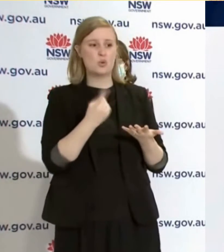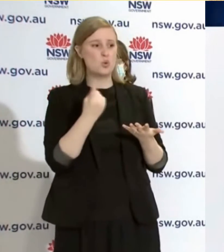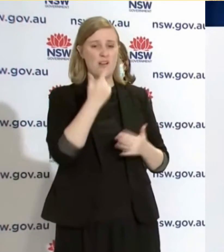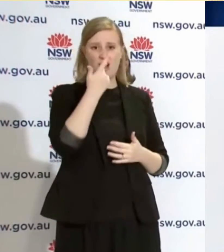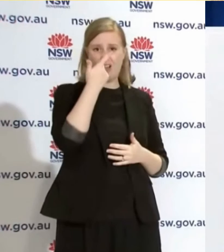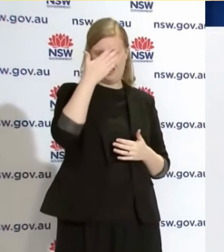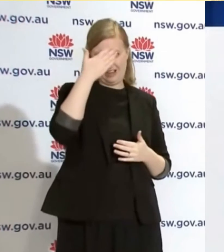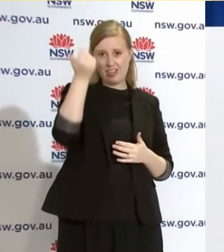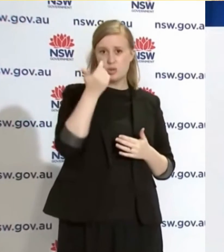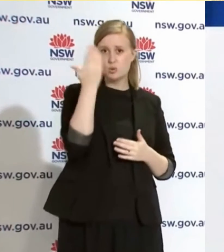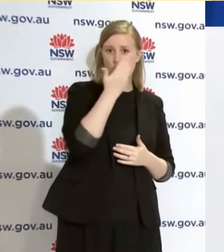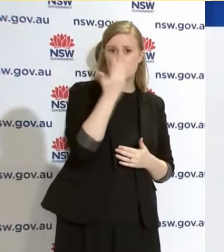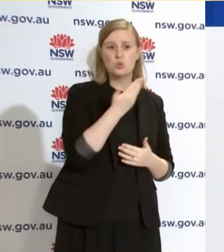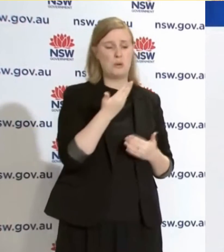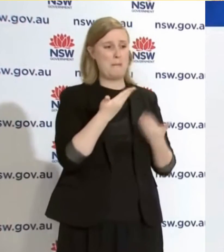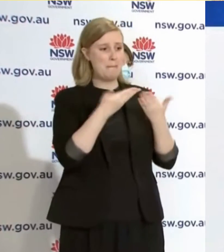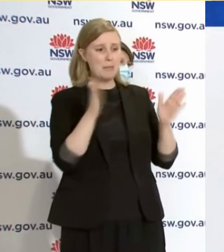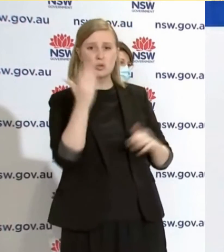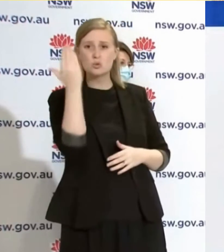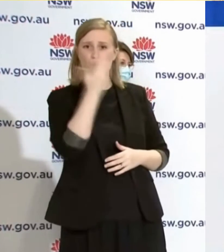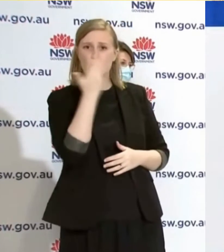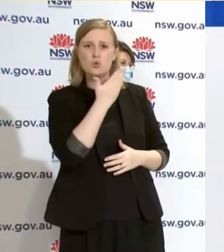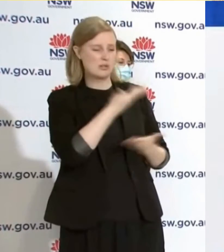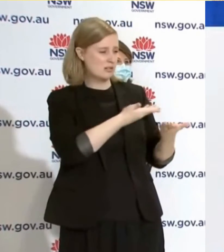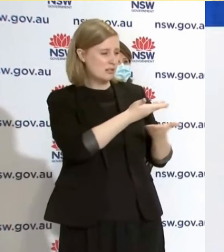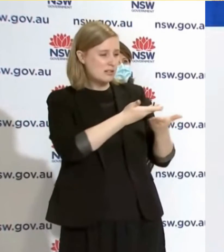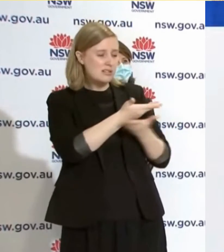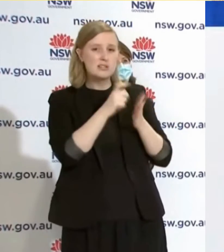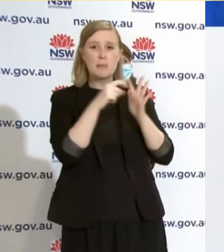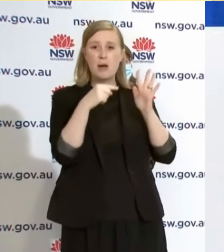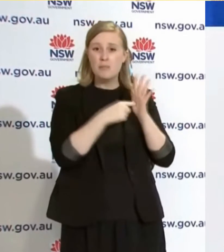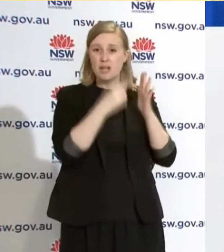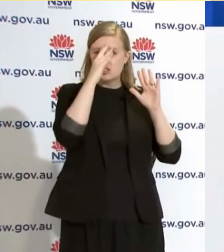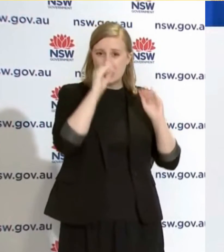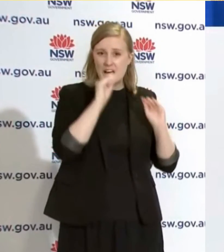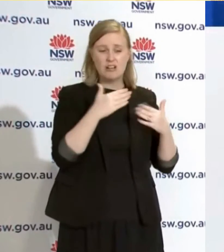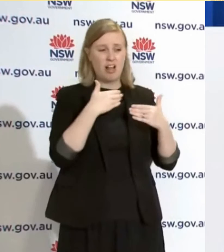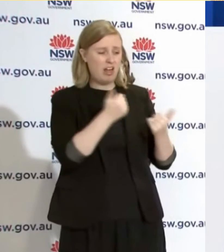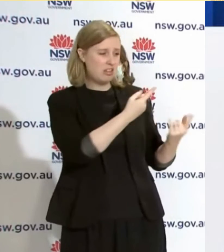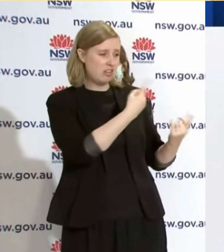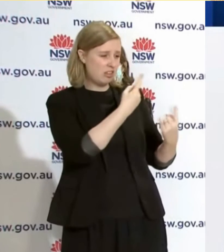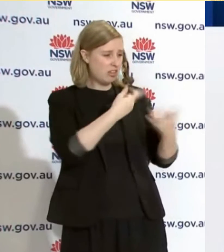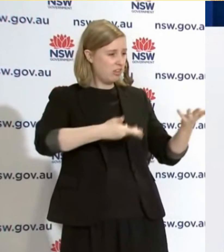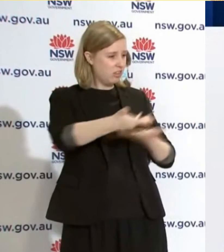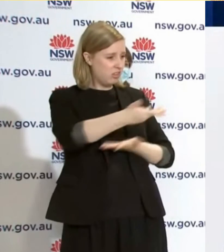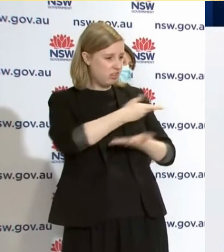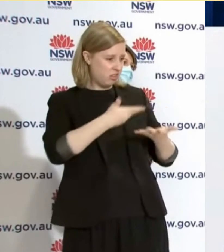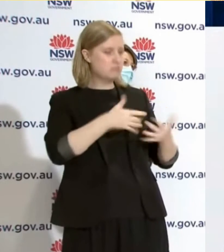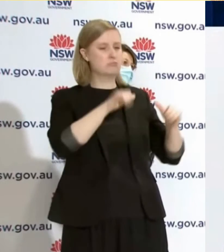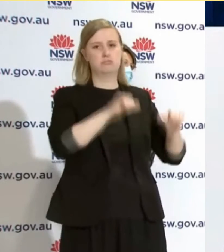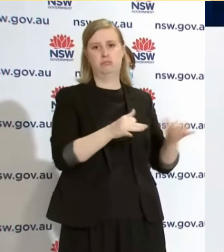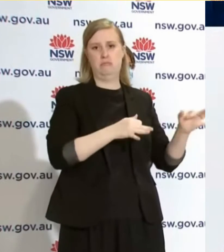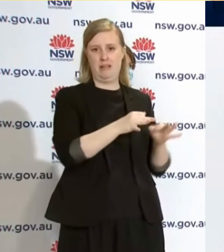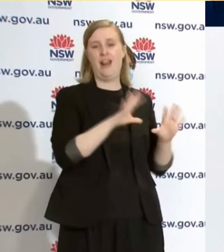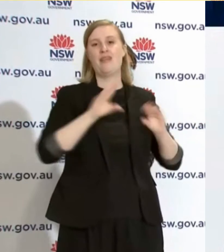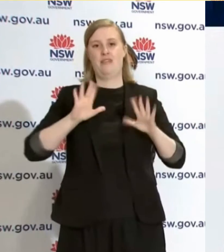plan as to what school looks like coming back. But there's no doubt that in the future, as Dr. Chant said, we